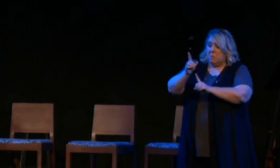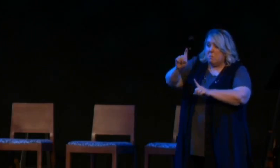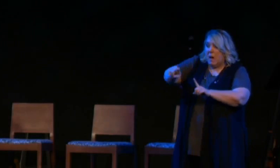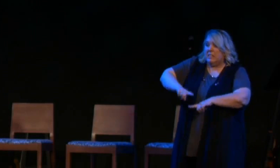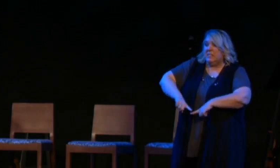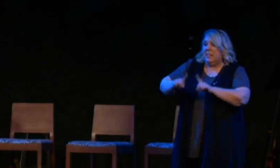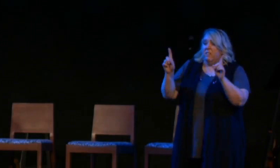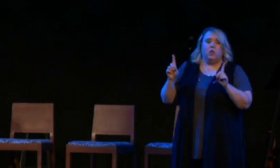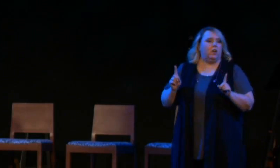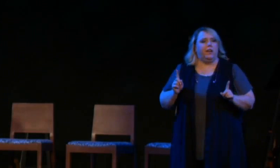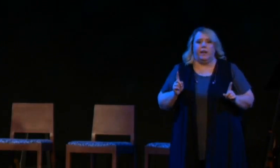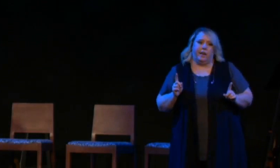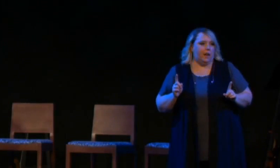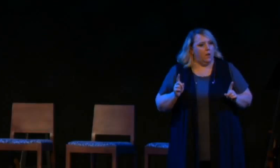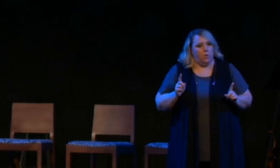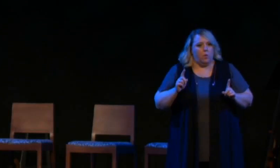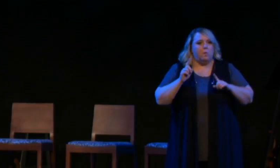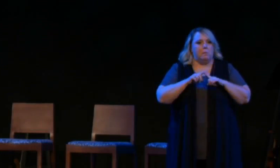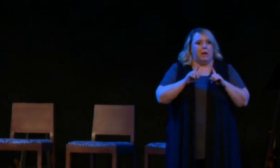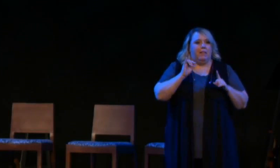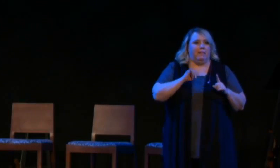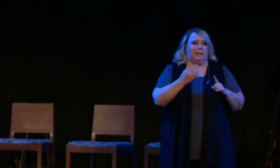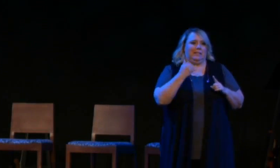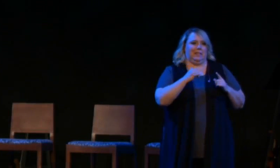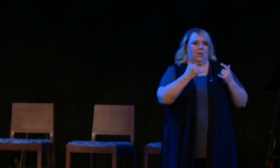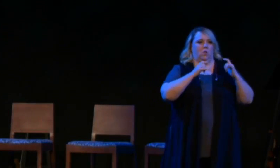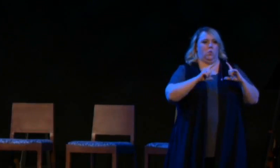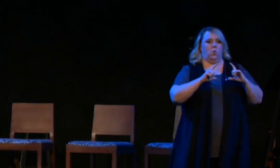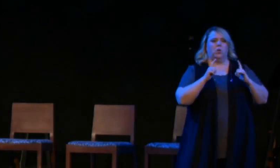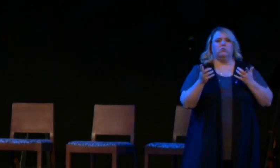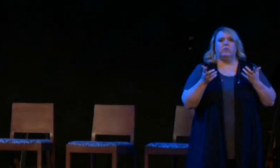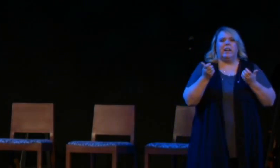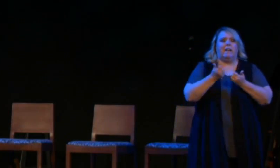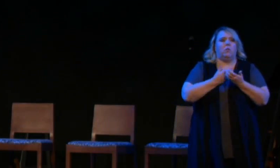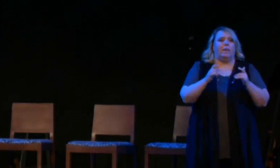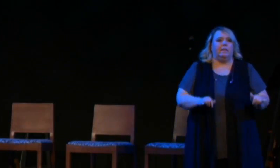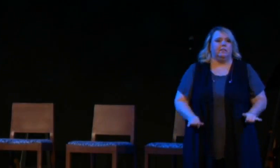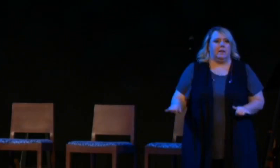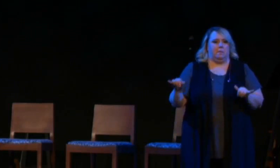been the simple proposition. That's in the yellow bubble. You could...